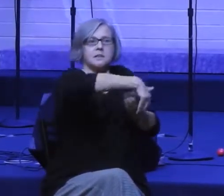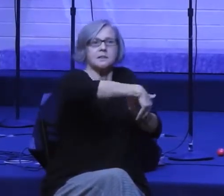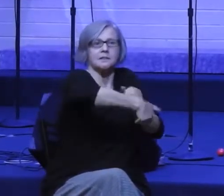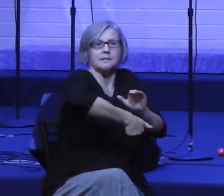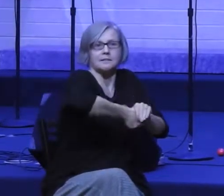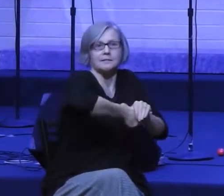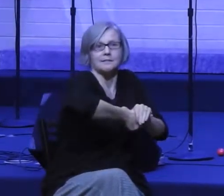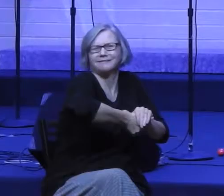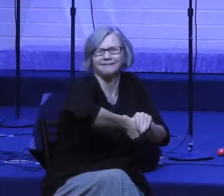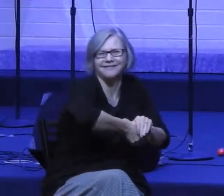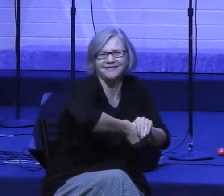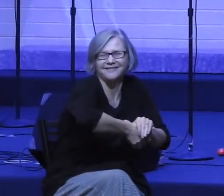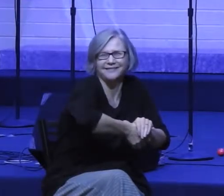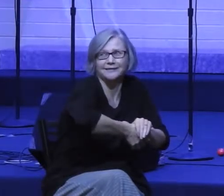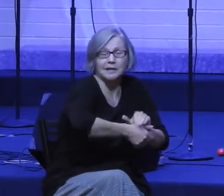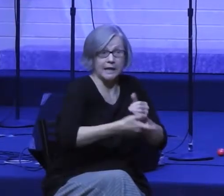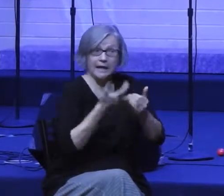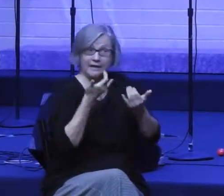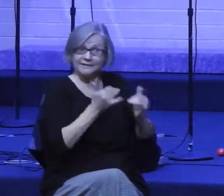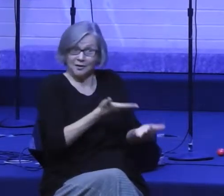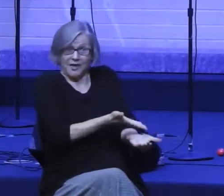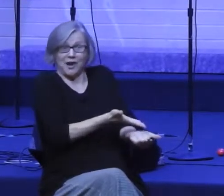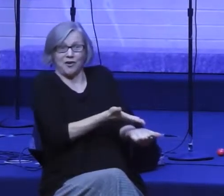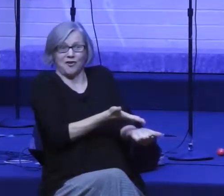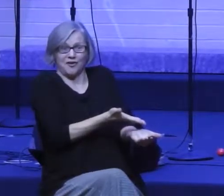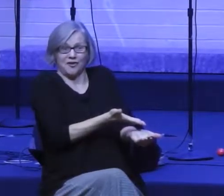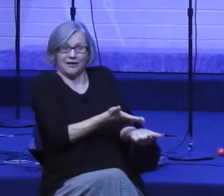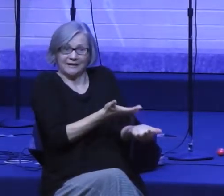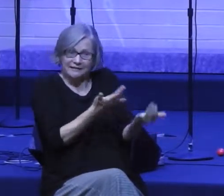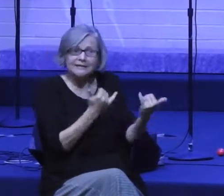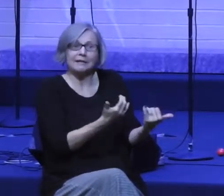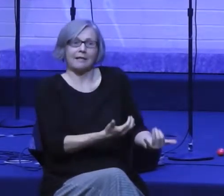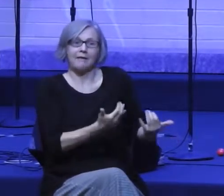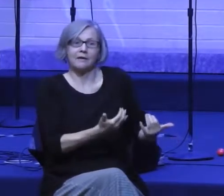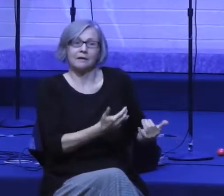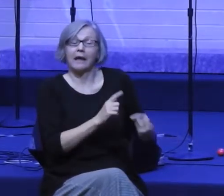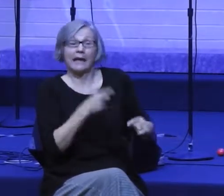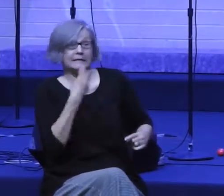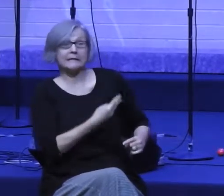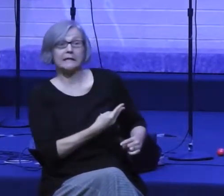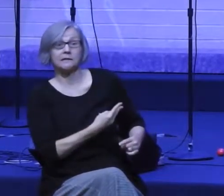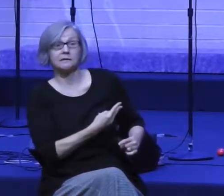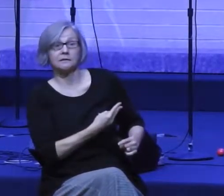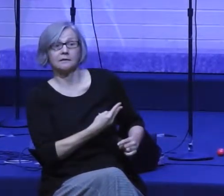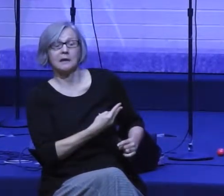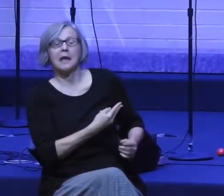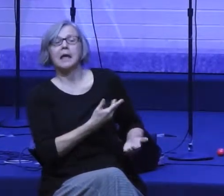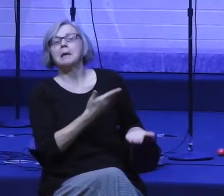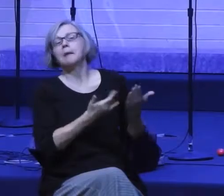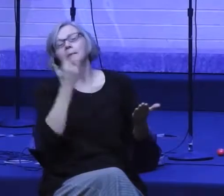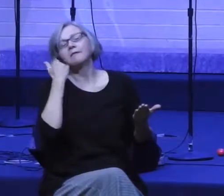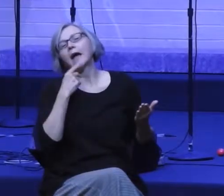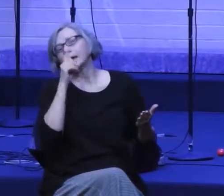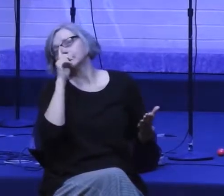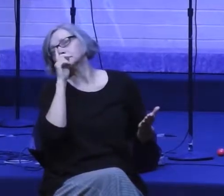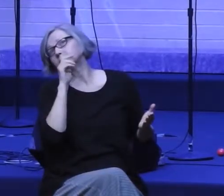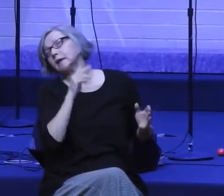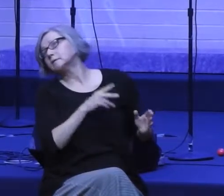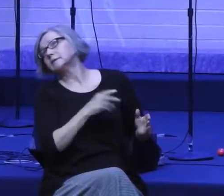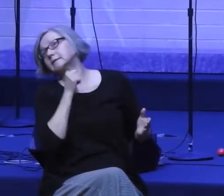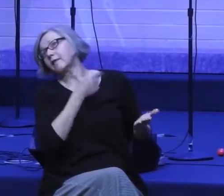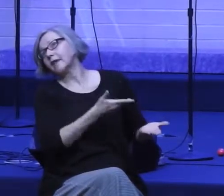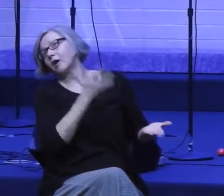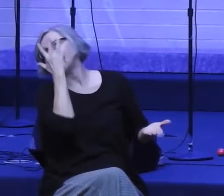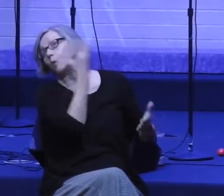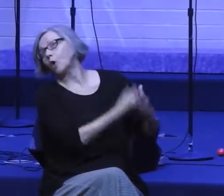love covers over a multitude of sins, does that mean I'm carrying around my big heavy burden? Yeah, there we go. Big heavy